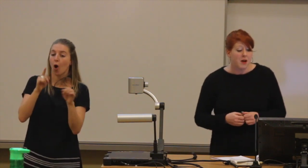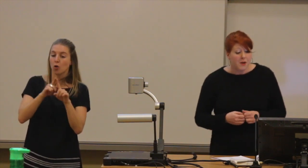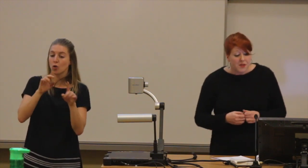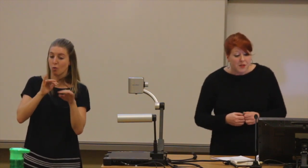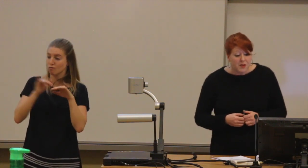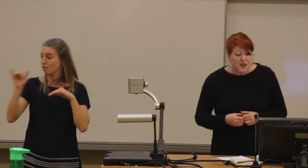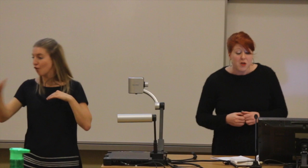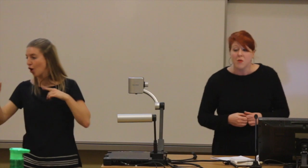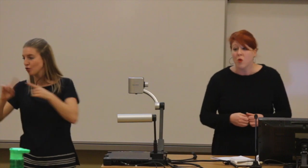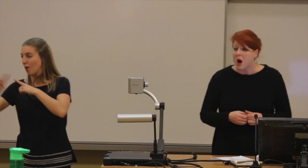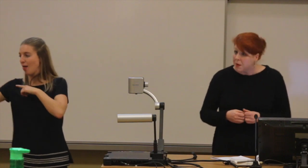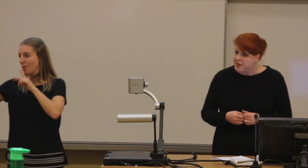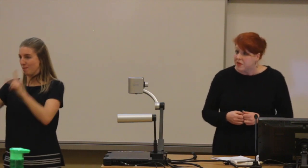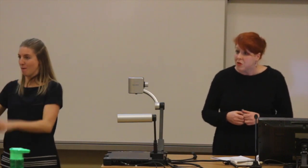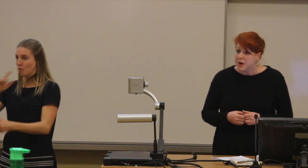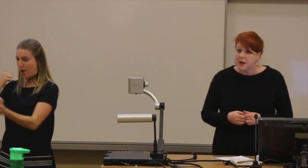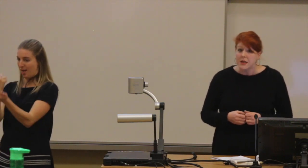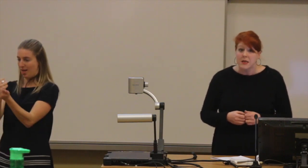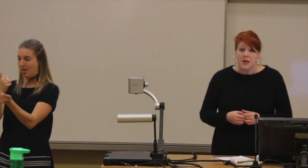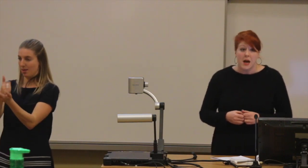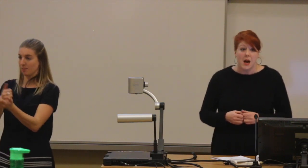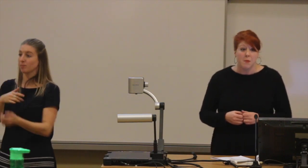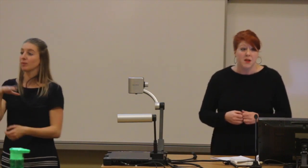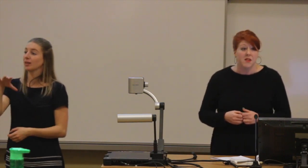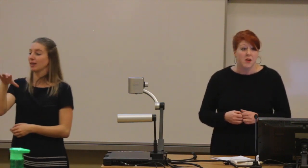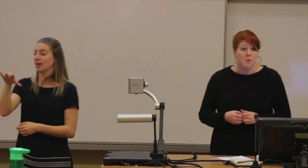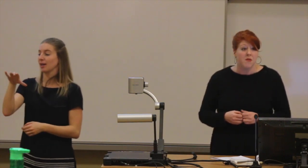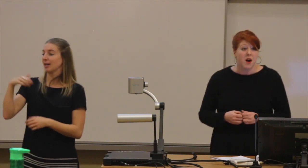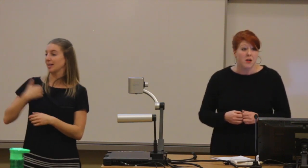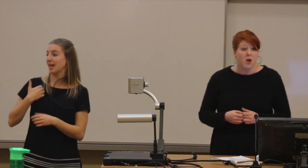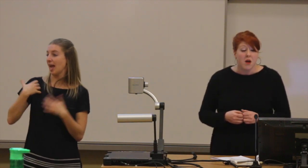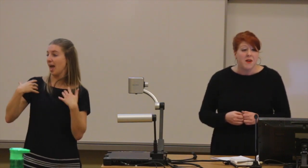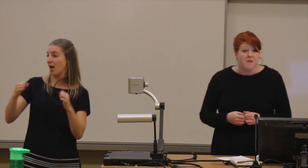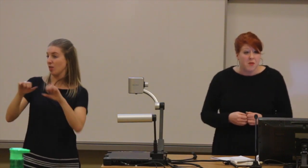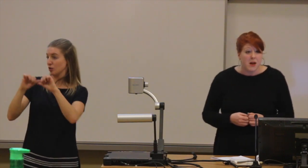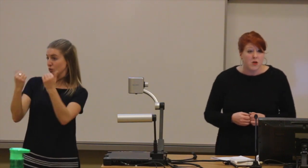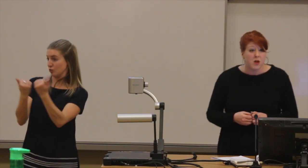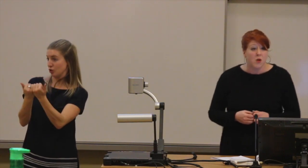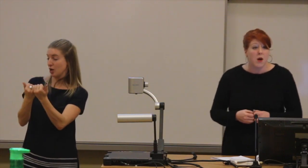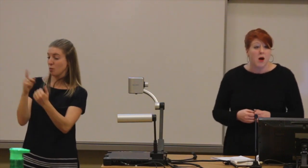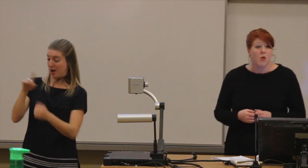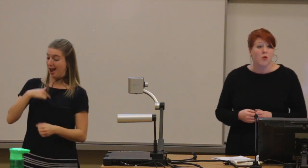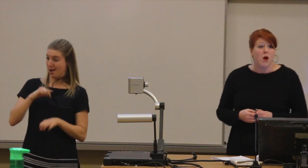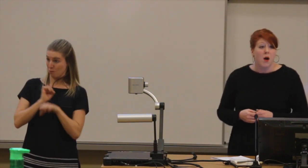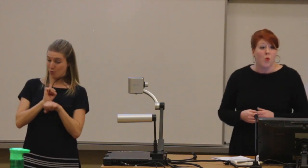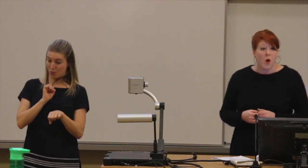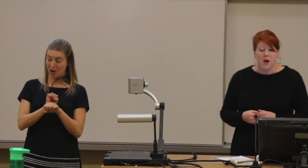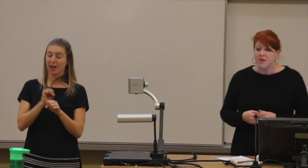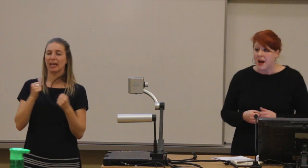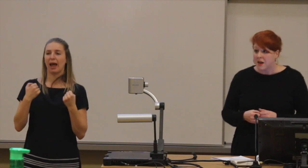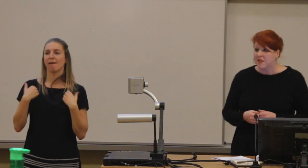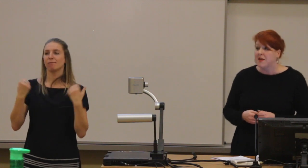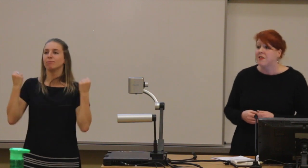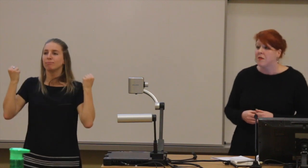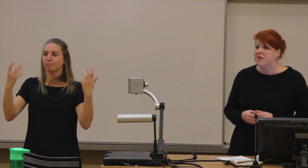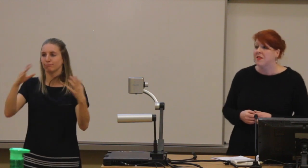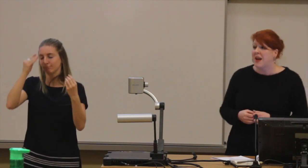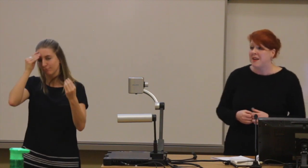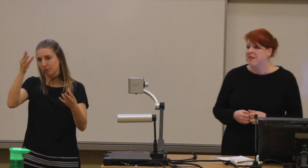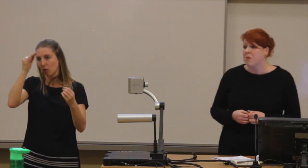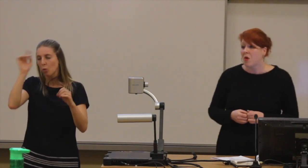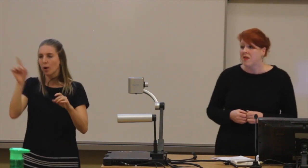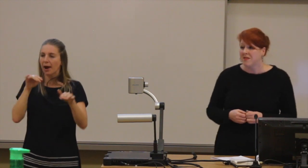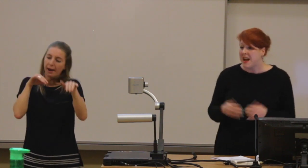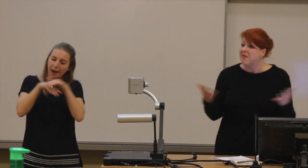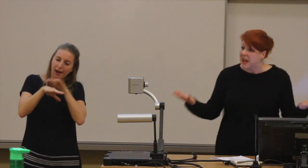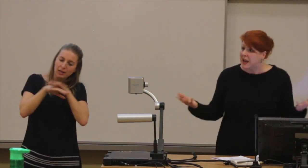Canadian Mental Health Association, where I'm situated, can certainly provide a lot of information around where to access services